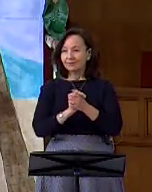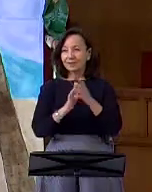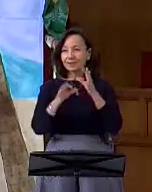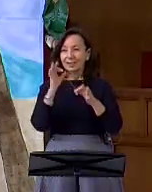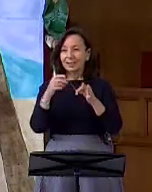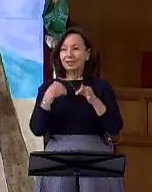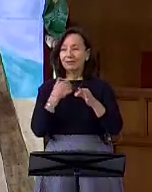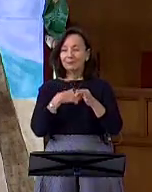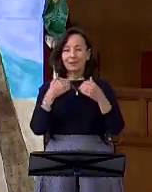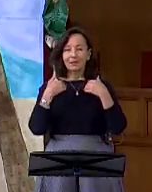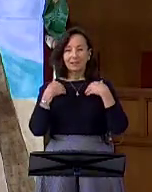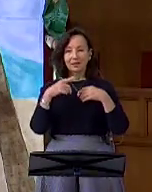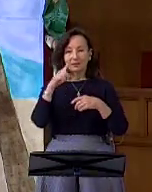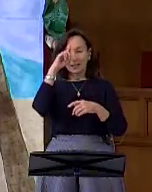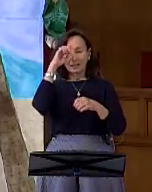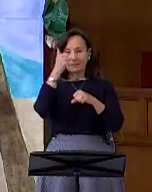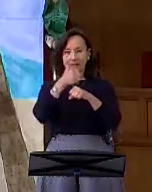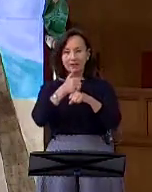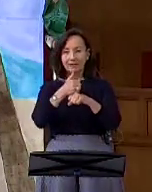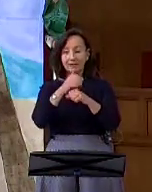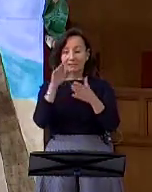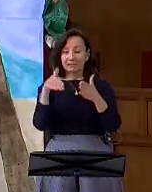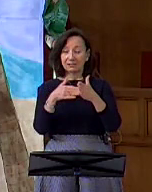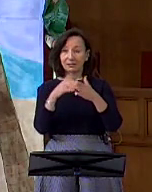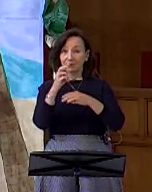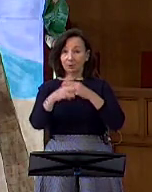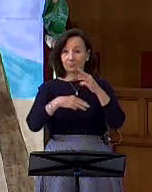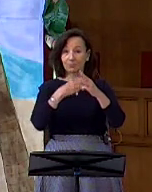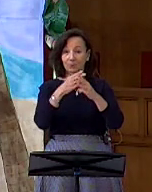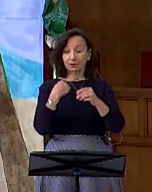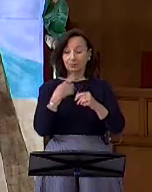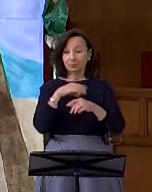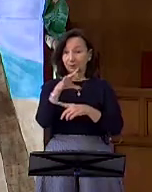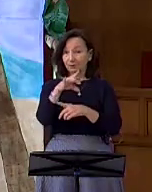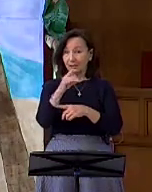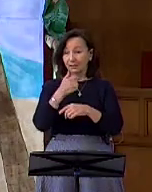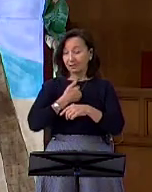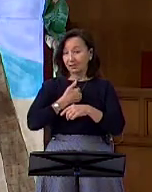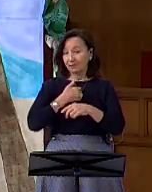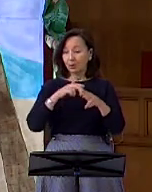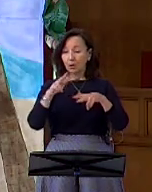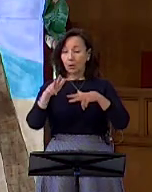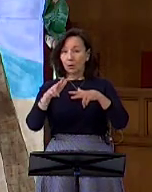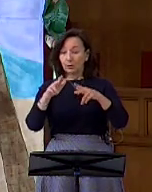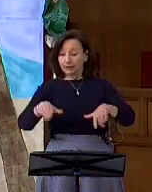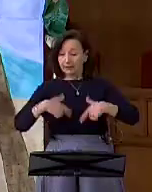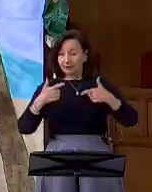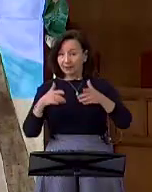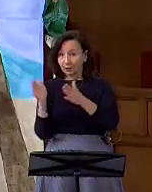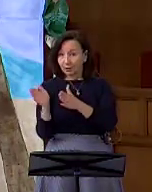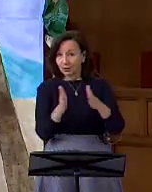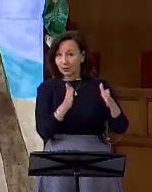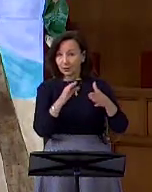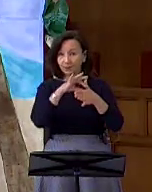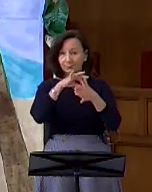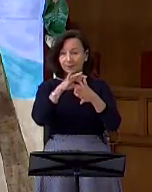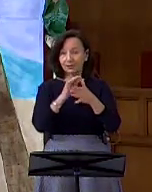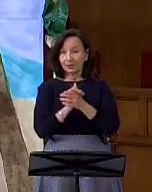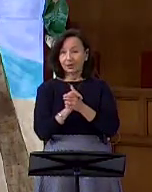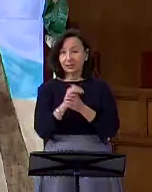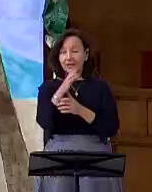have a mindset that's centered in the world, we'll find ourselves walking according to the flesh. And